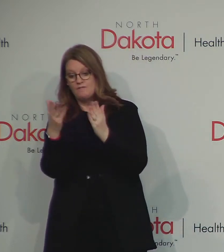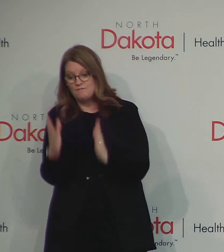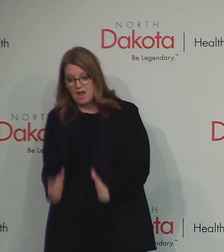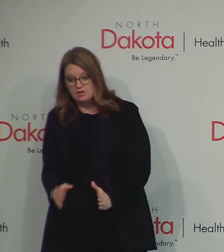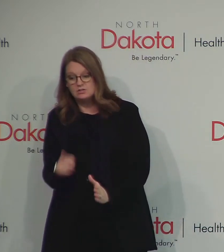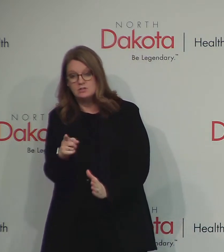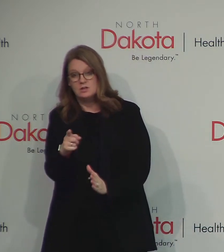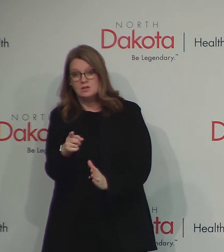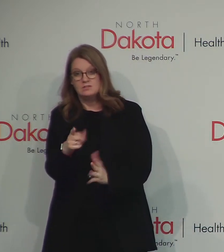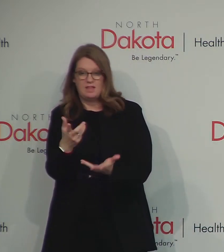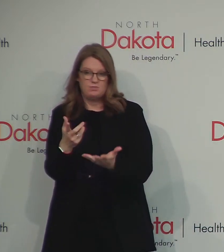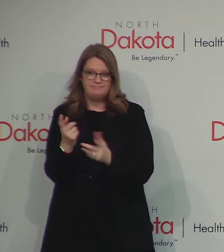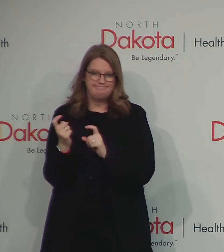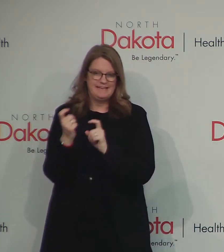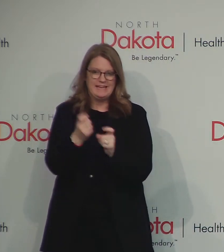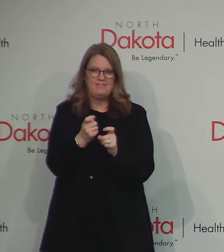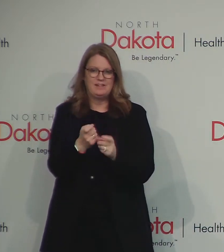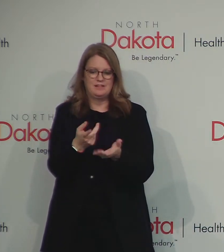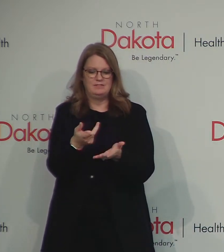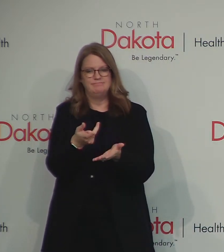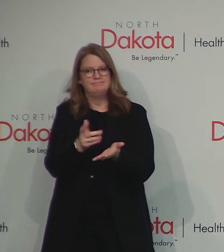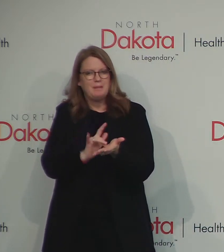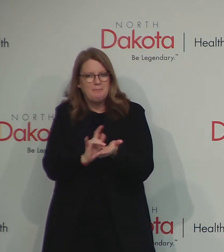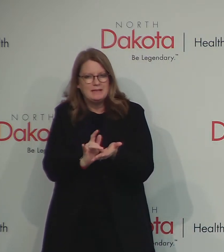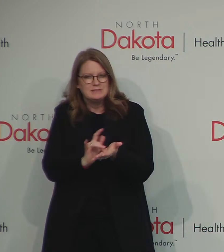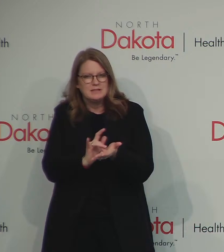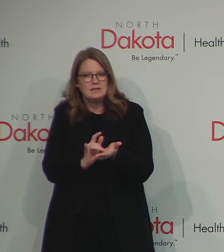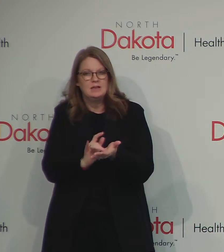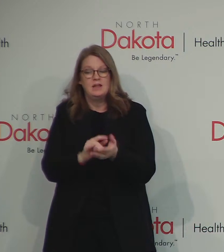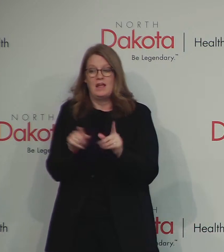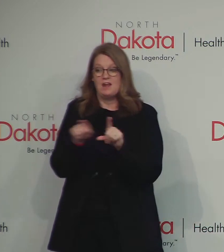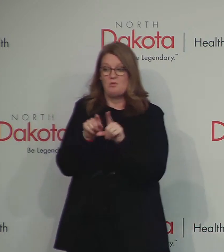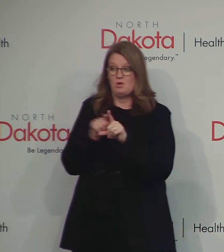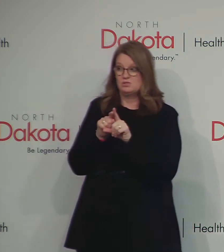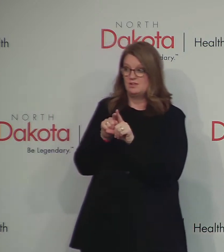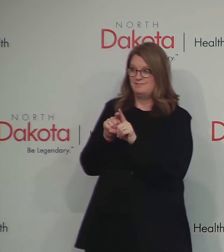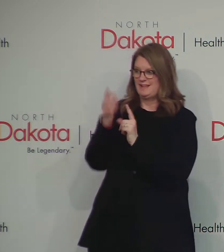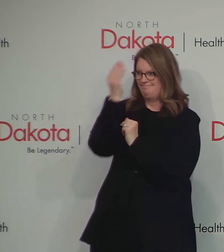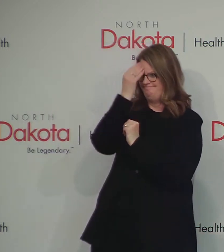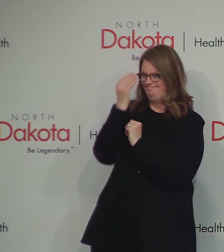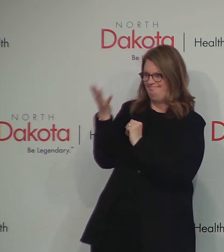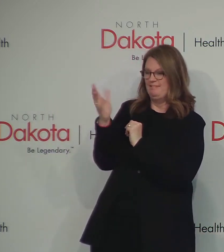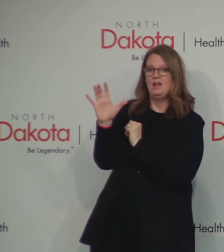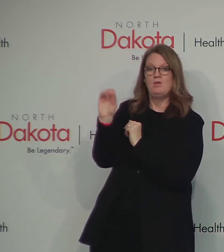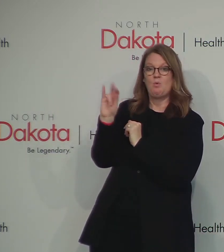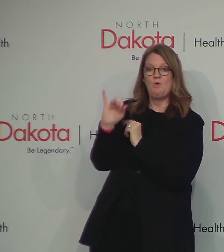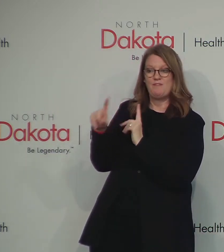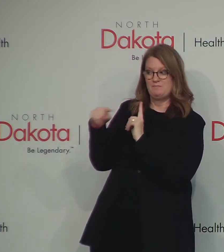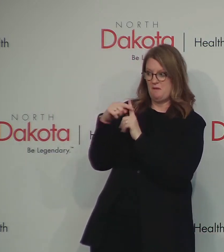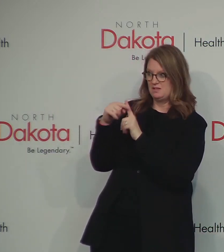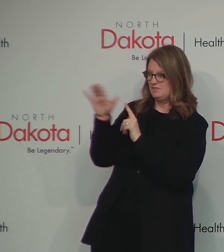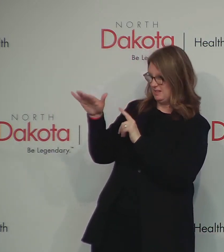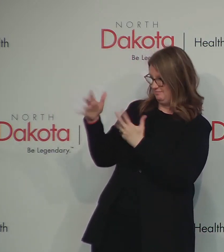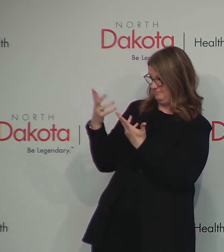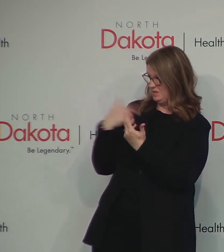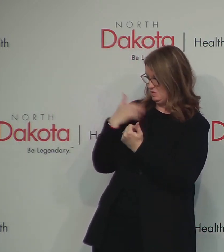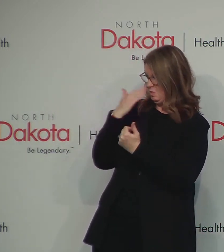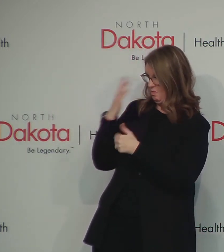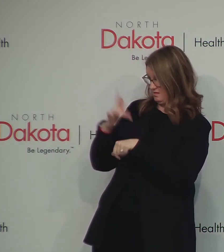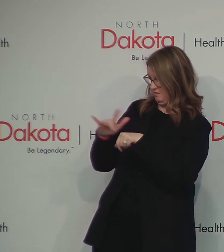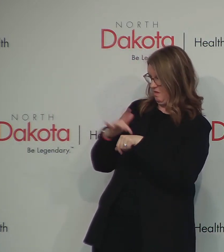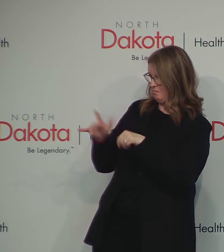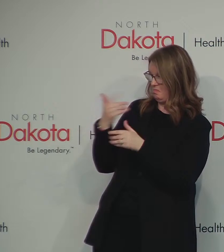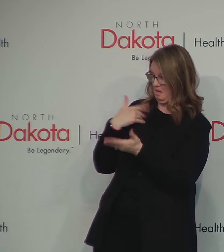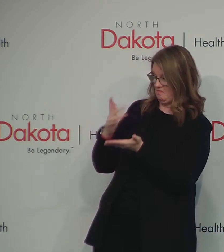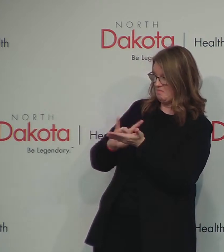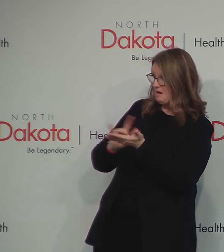that would administer these infusions and the newly identified COVID positive individuals are aware of the treatment's availability and aware of its effectiveness and